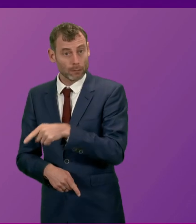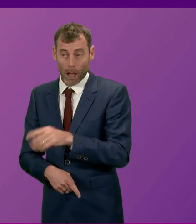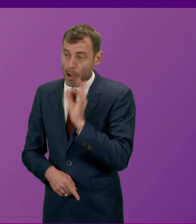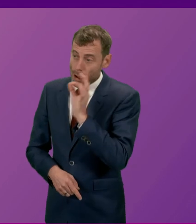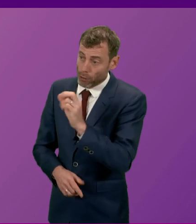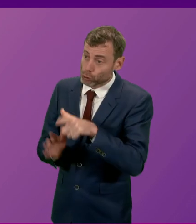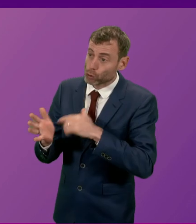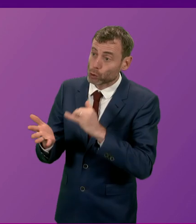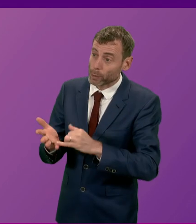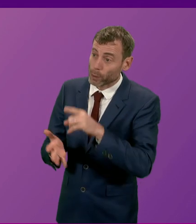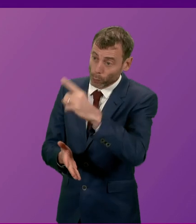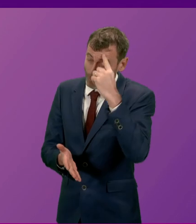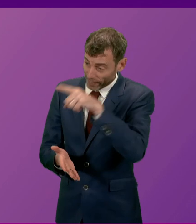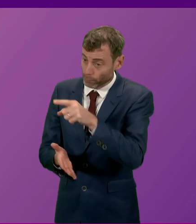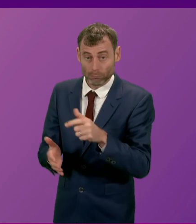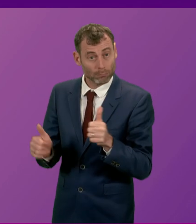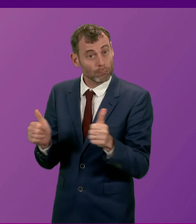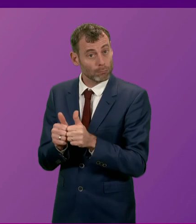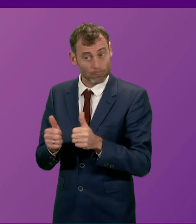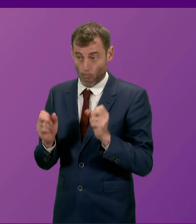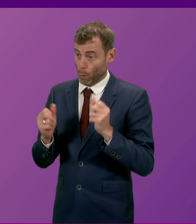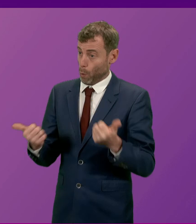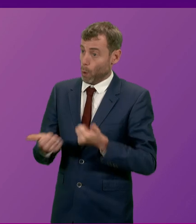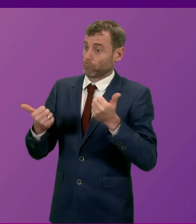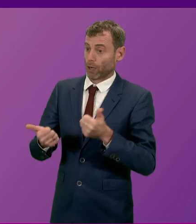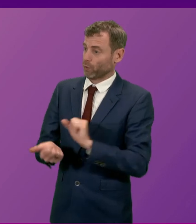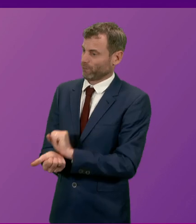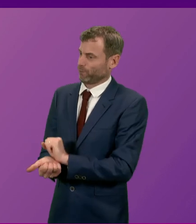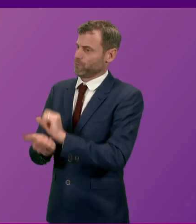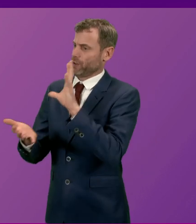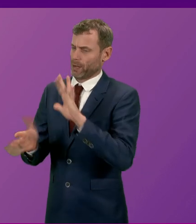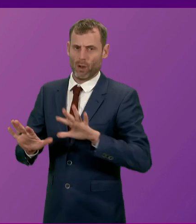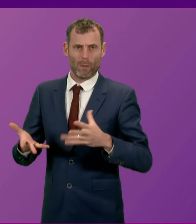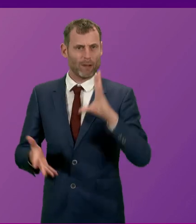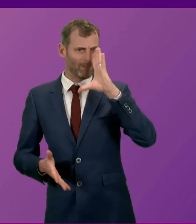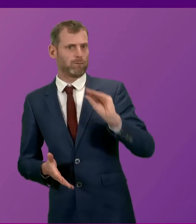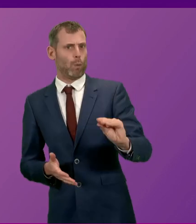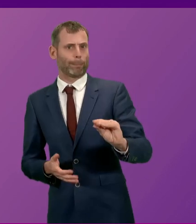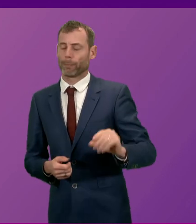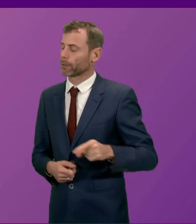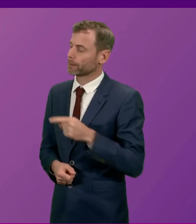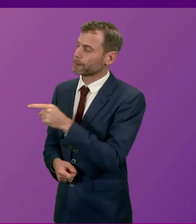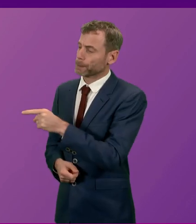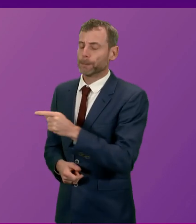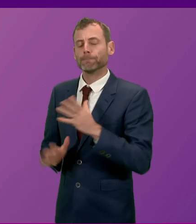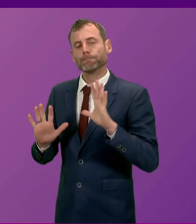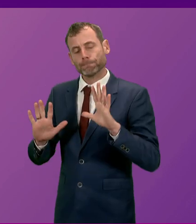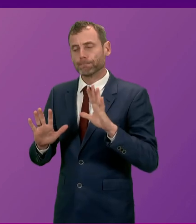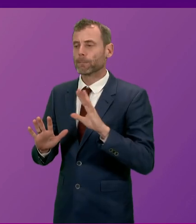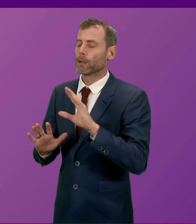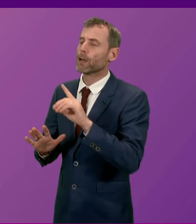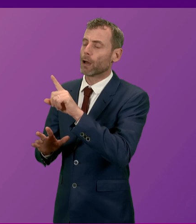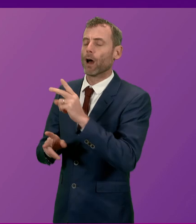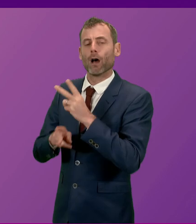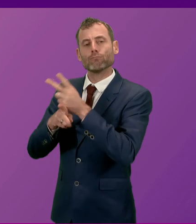First Minister. President Officer, I understand the seriousness of the issues that Mr. Findlay puts to me today,